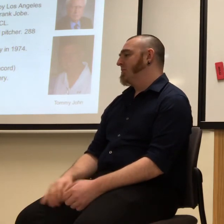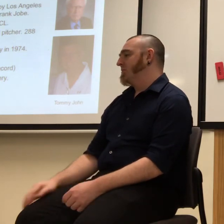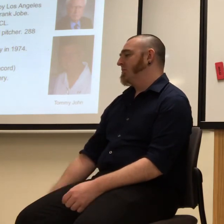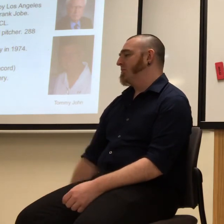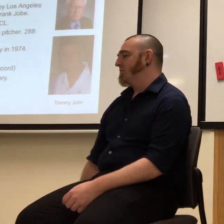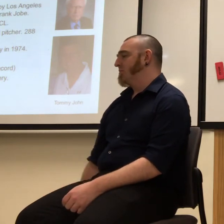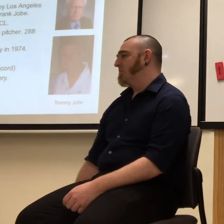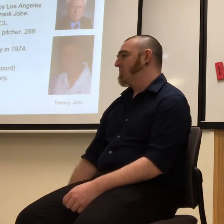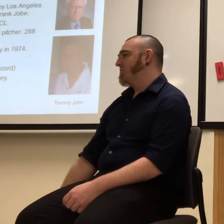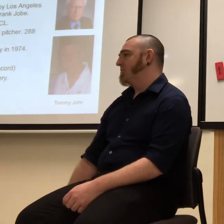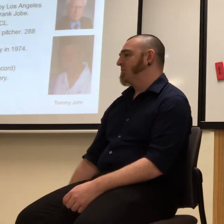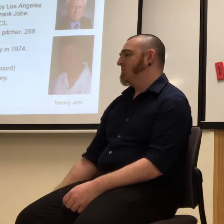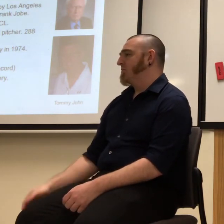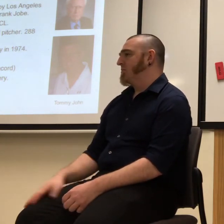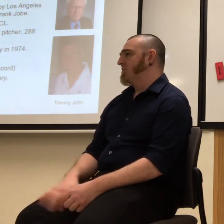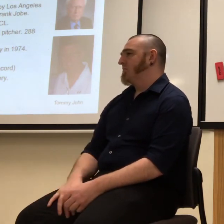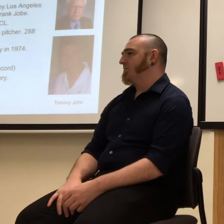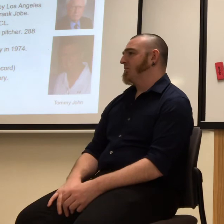reconstruction